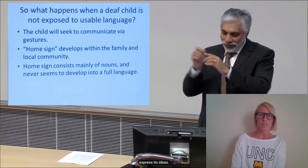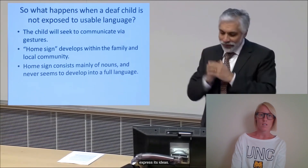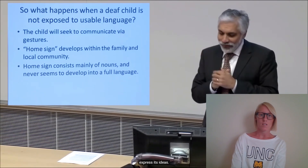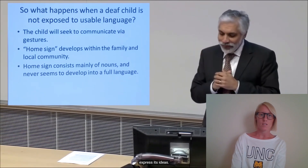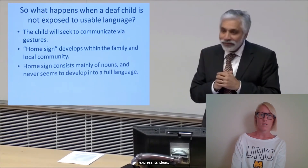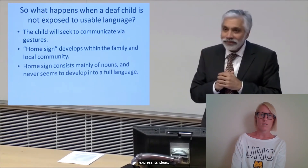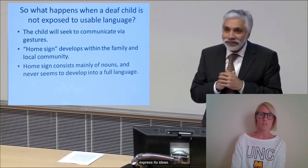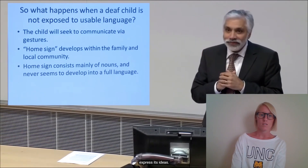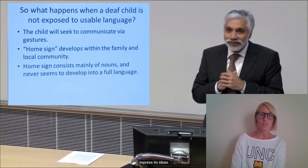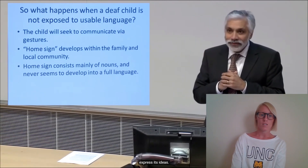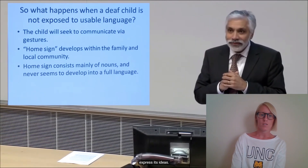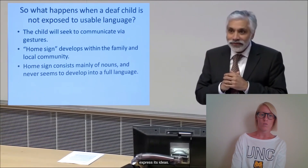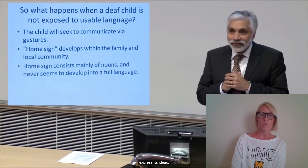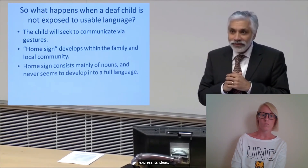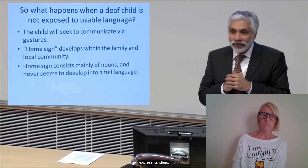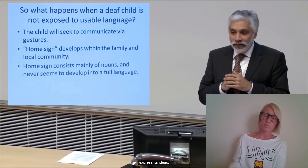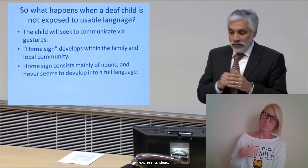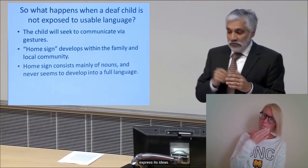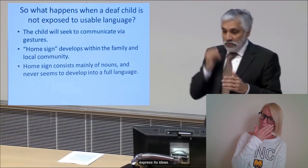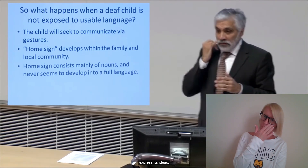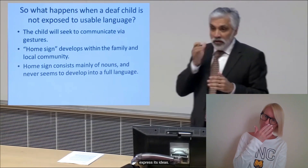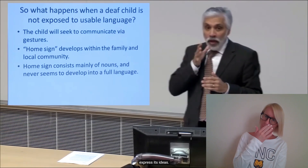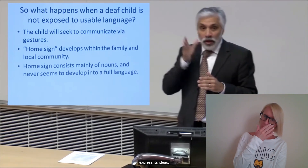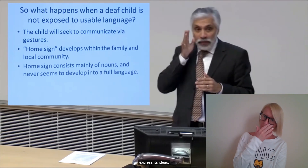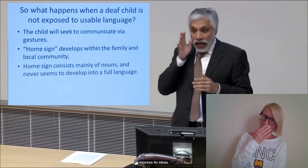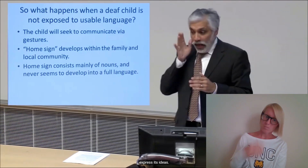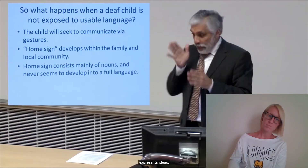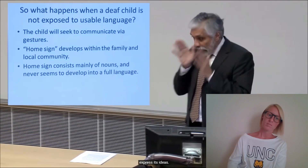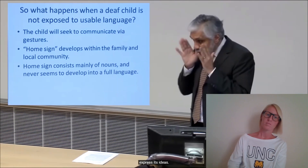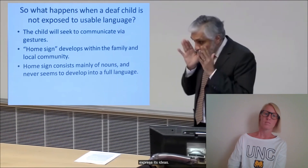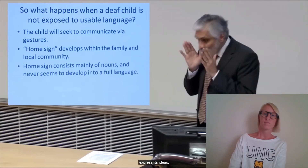Social ideas. learning is the goal.